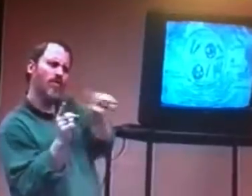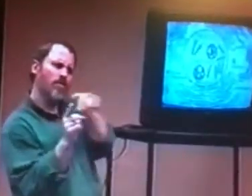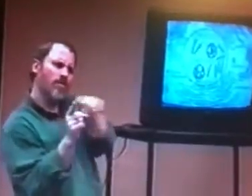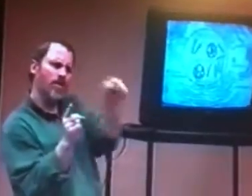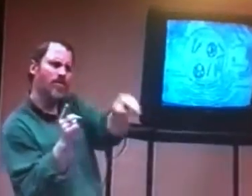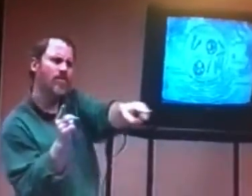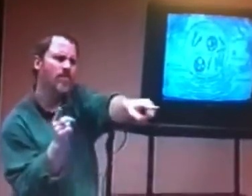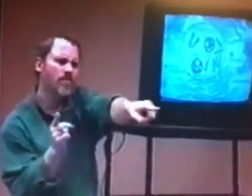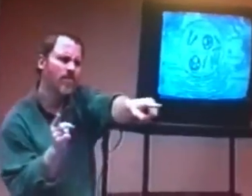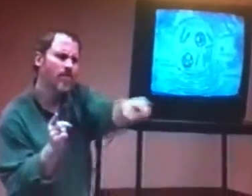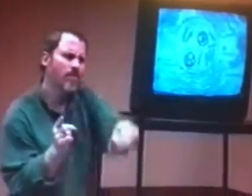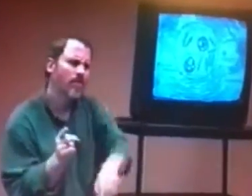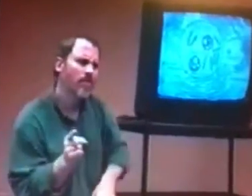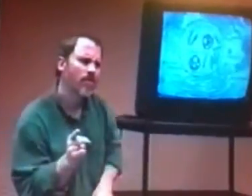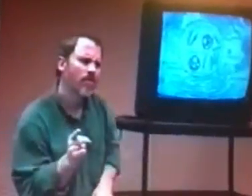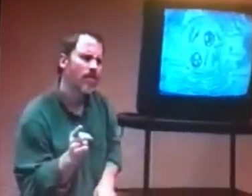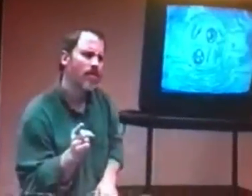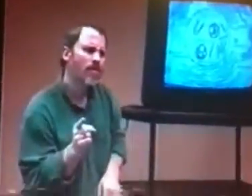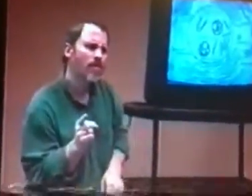And what's this other word?